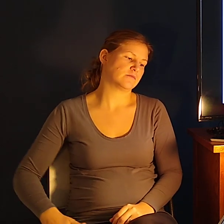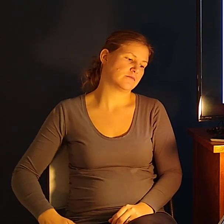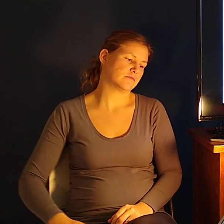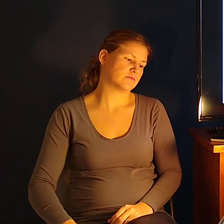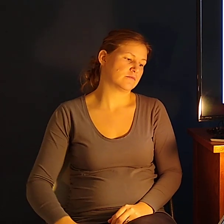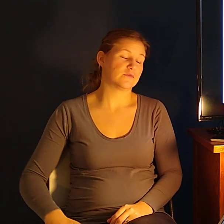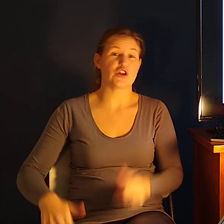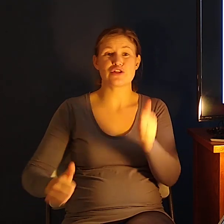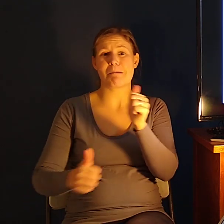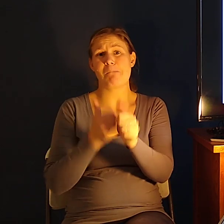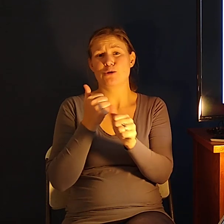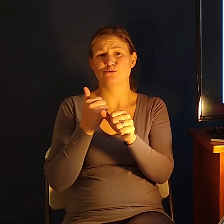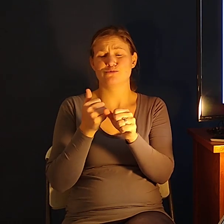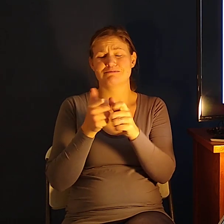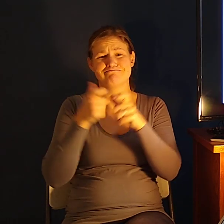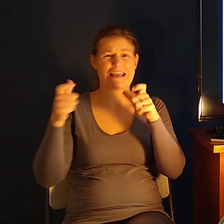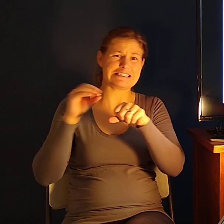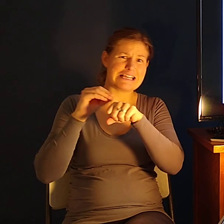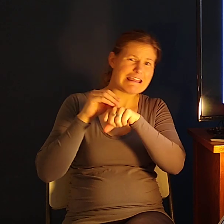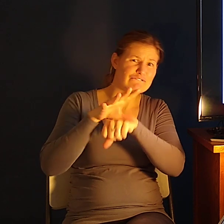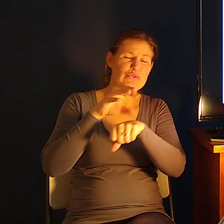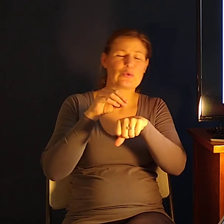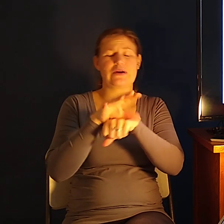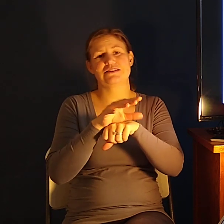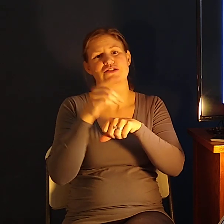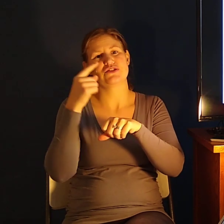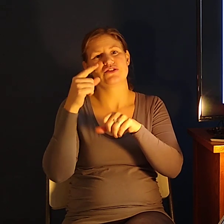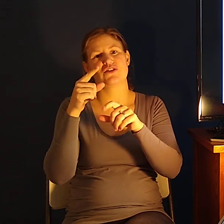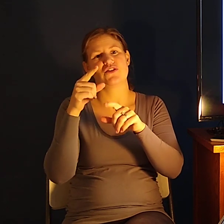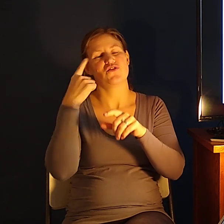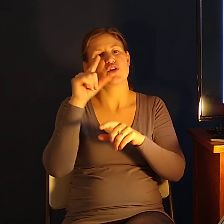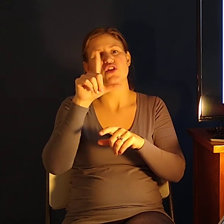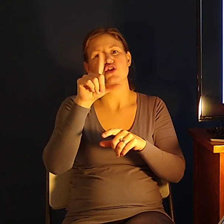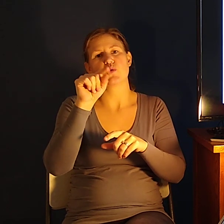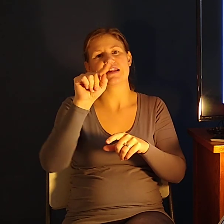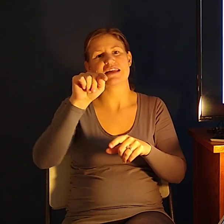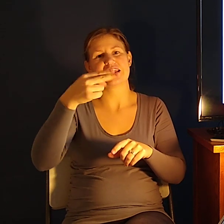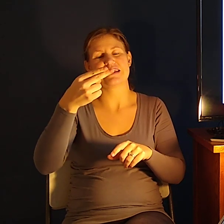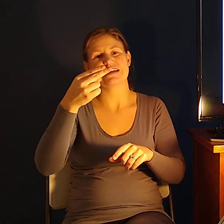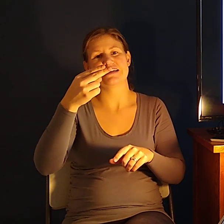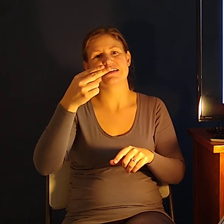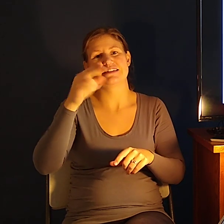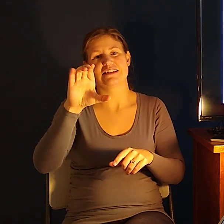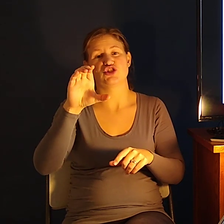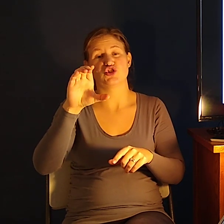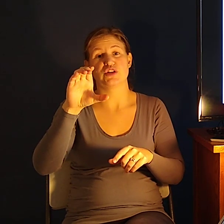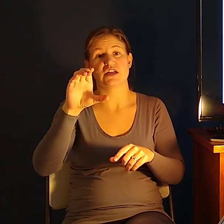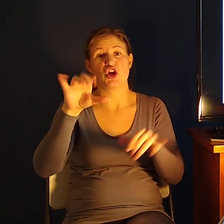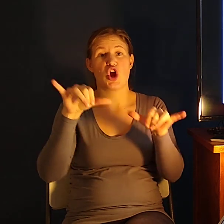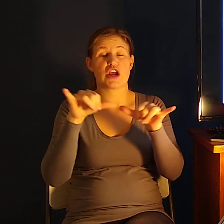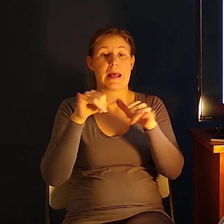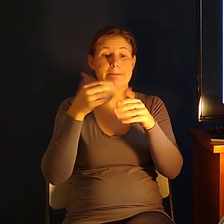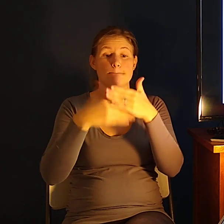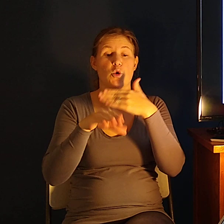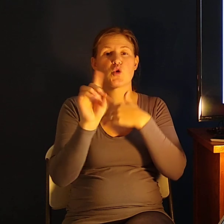The most influential of the 20th century architects was born in Wisconsin and was